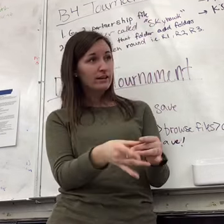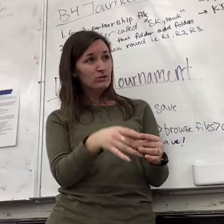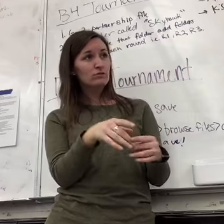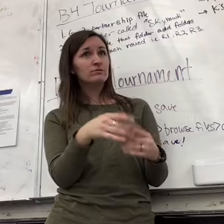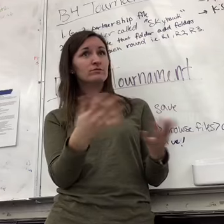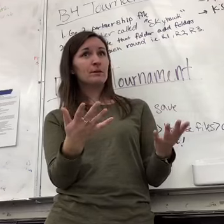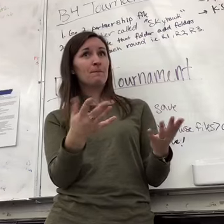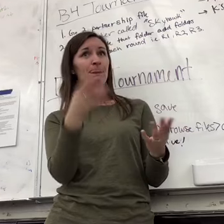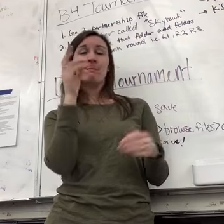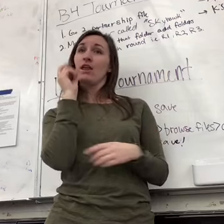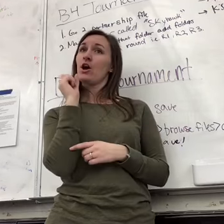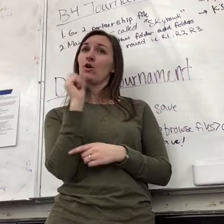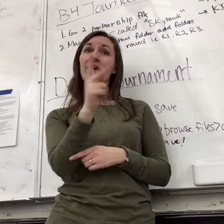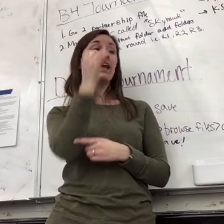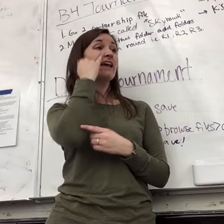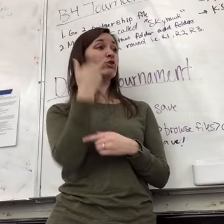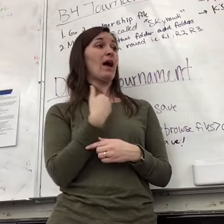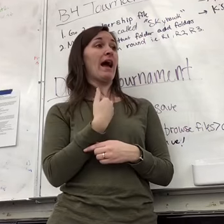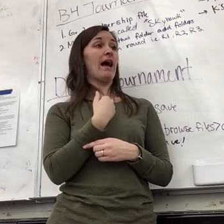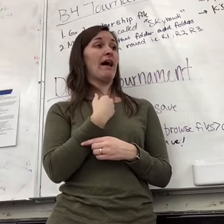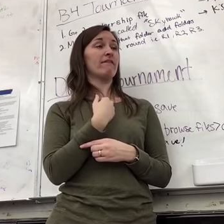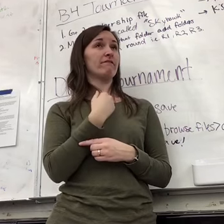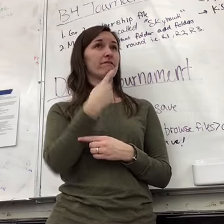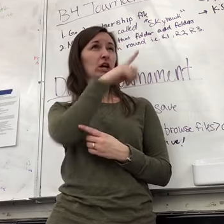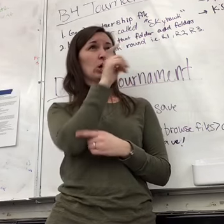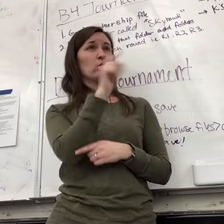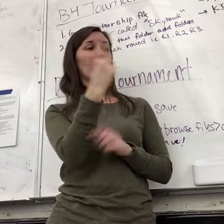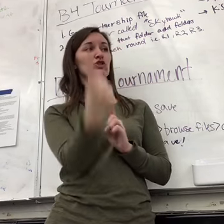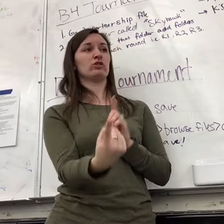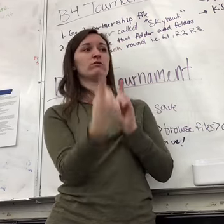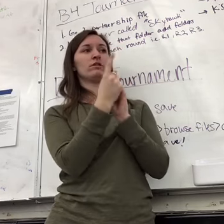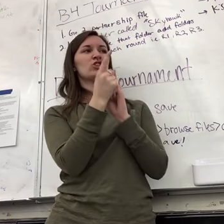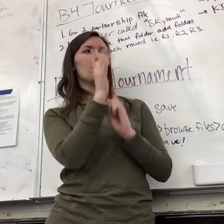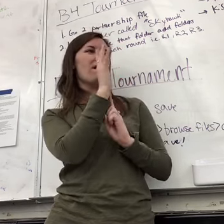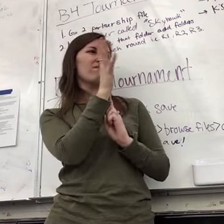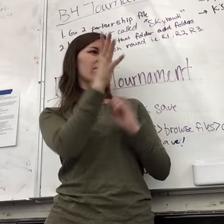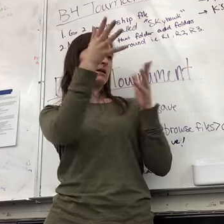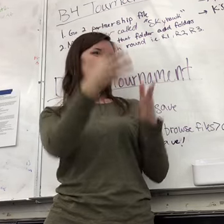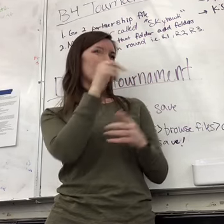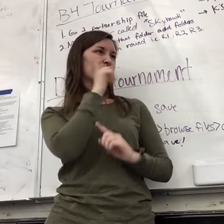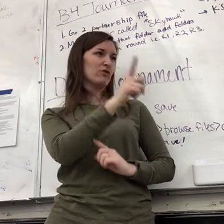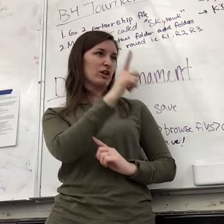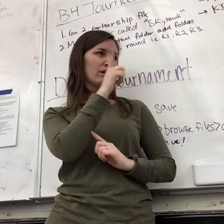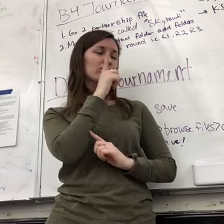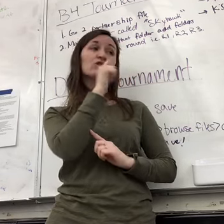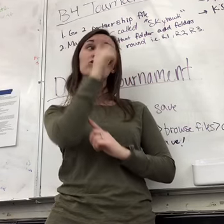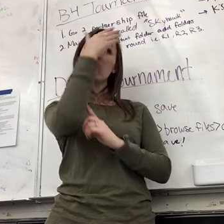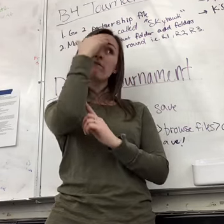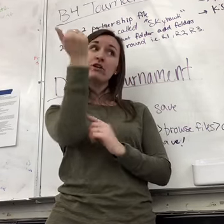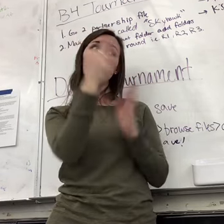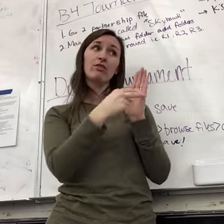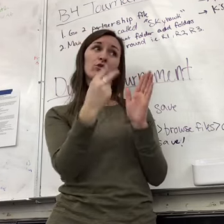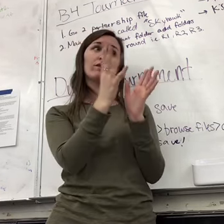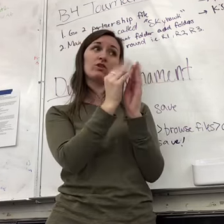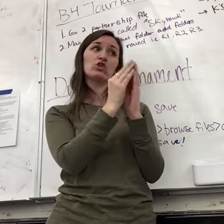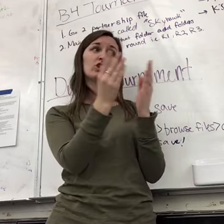right, okay, if you have any questions, you can ask me. There's about 5 minutes left in class. Don't forget review session tomorrow during lunch as well.